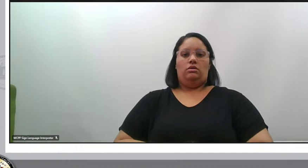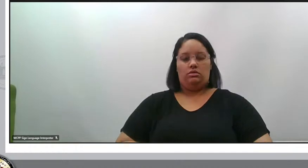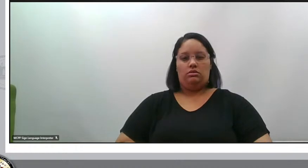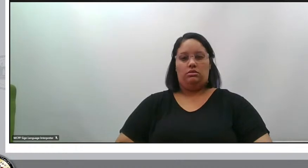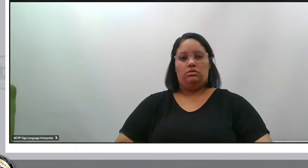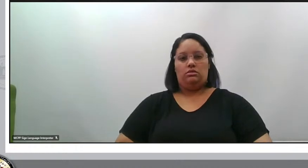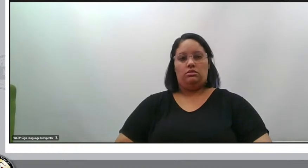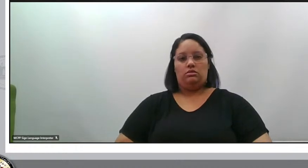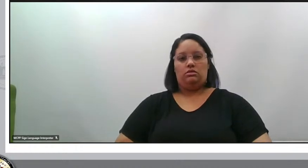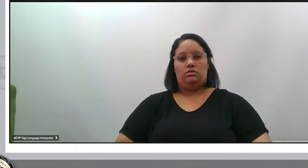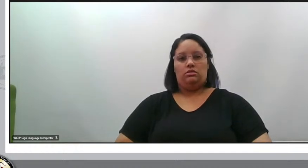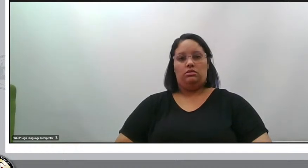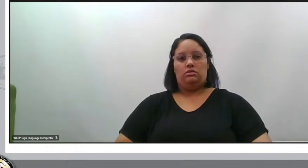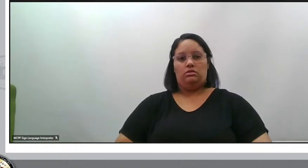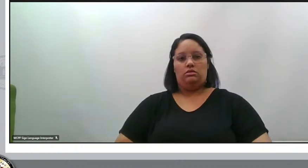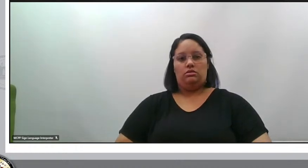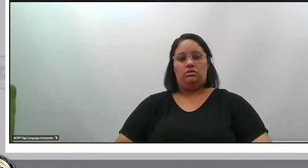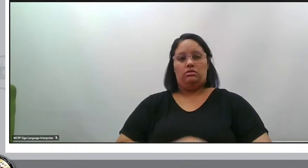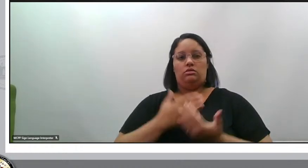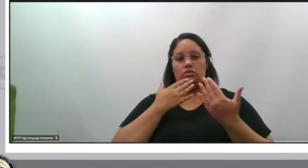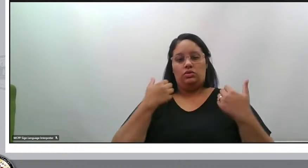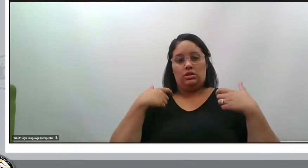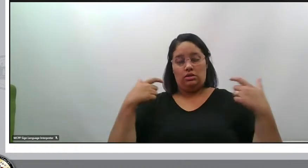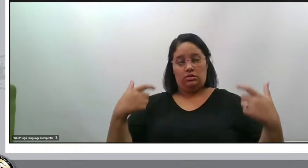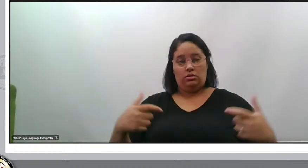Thank you, Mr. Secretary.